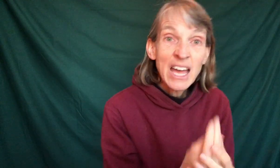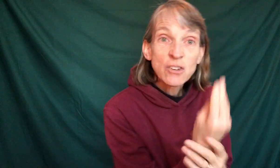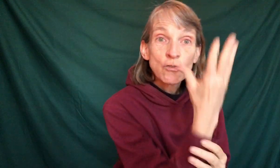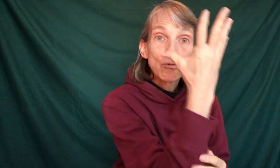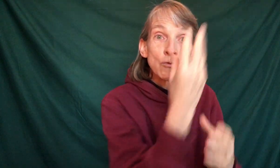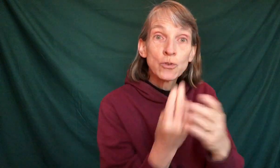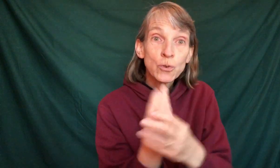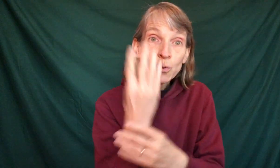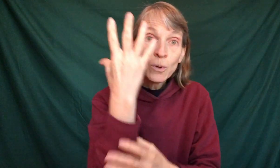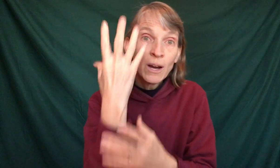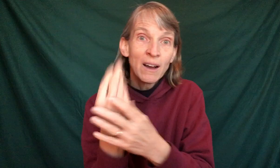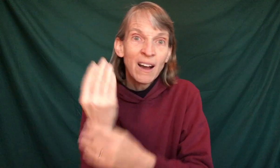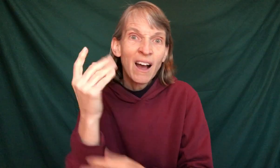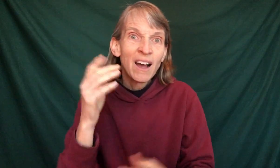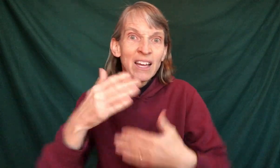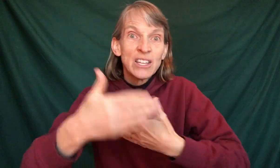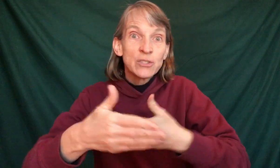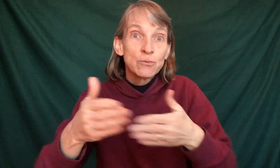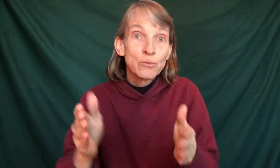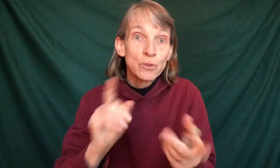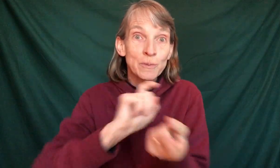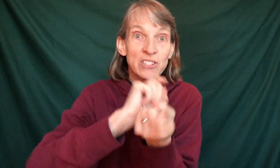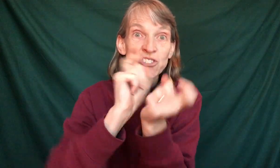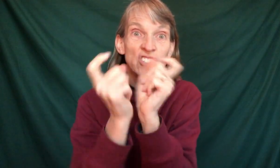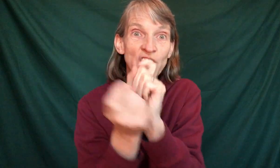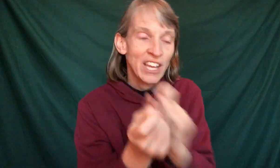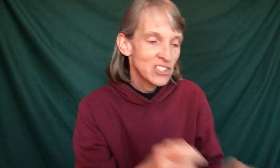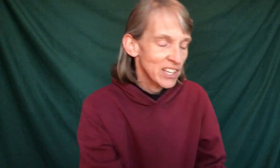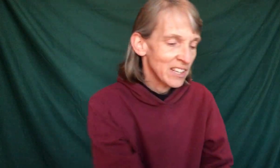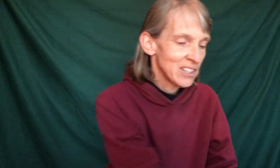And grew. His room is changing.